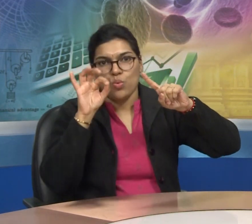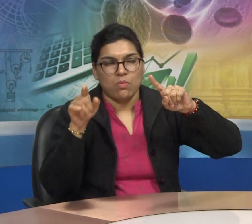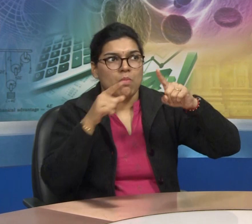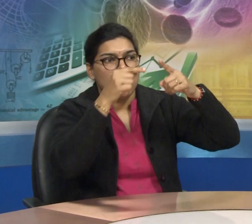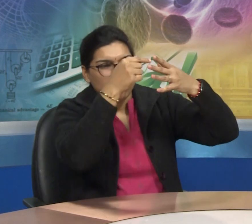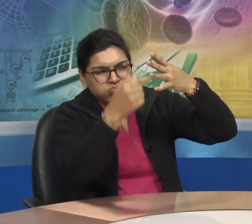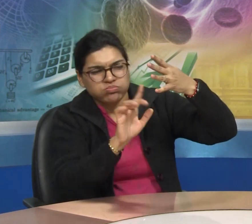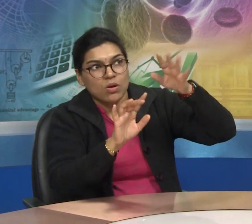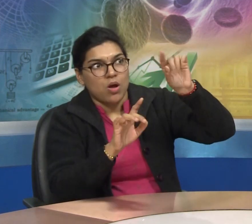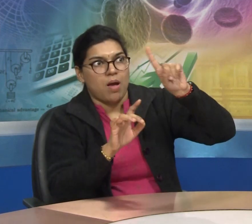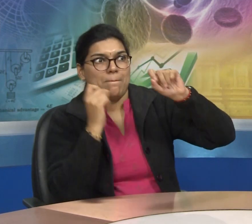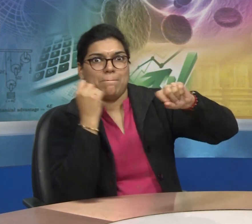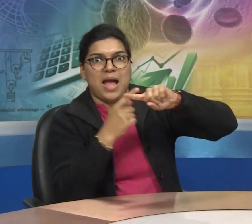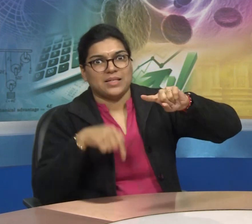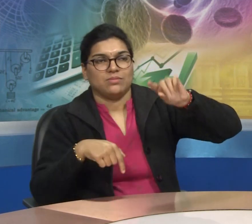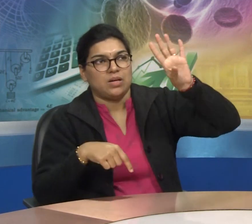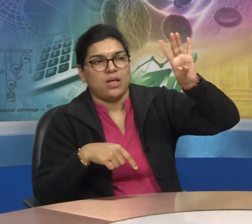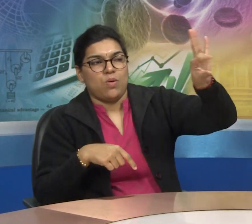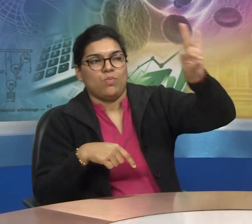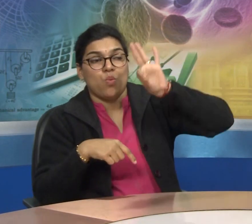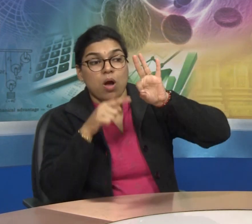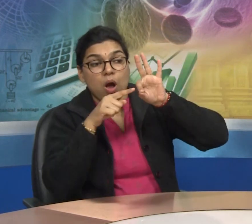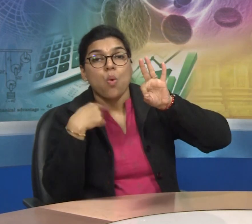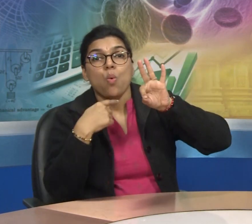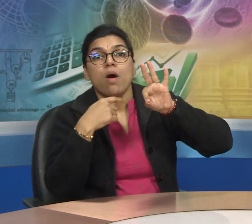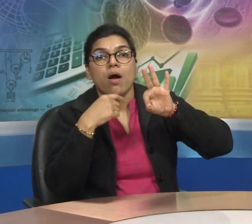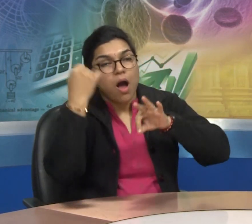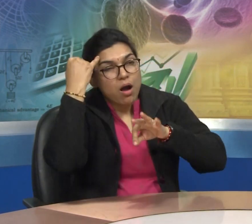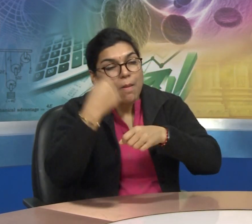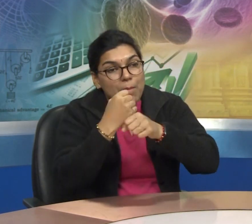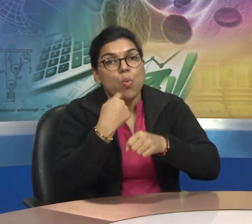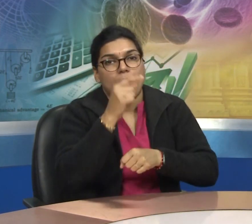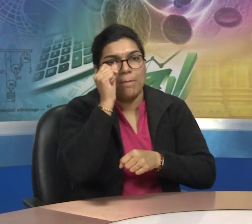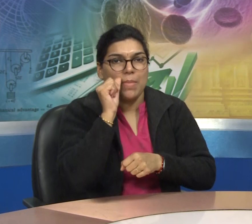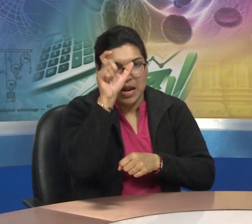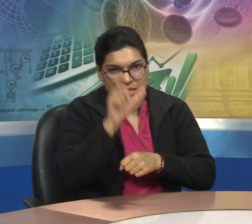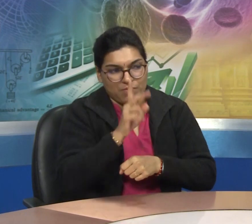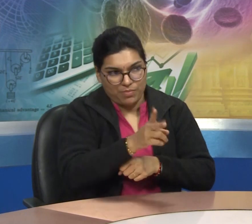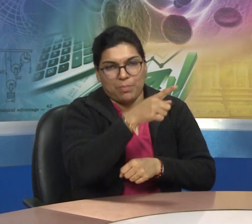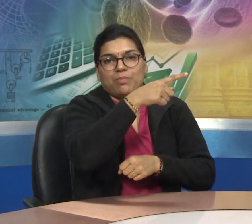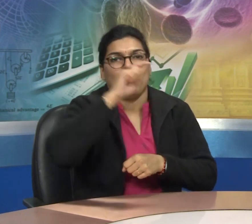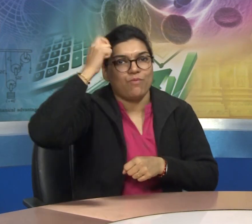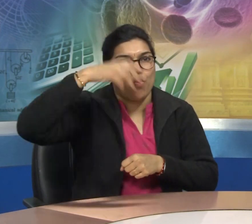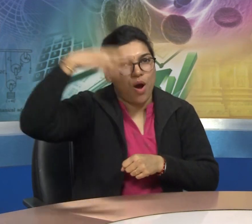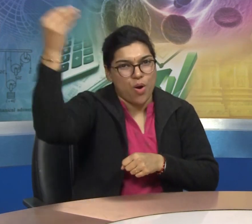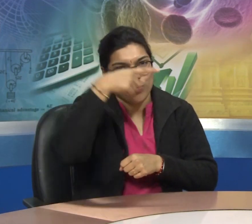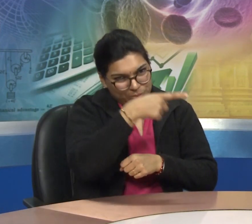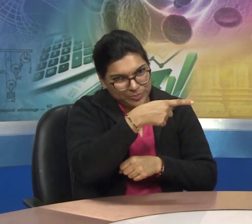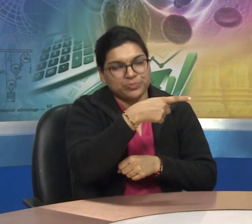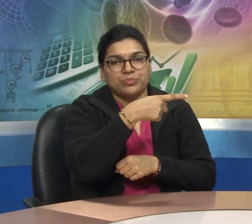So the first law was formulated by Professor Edward N. Ross, and the other 4 laws were